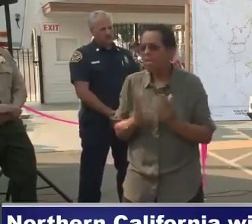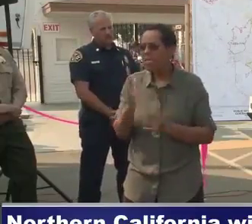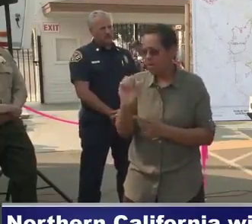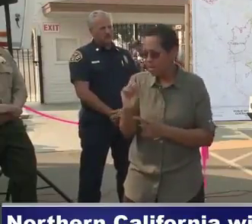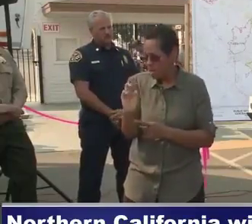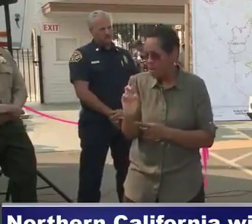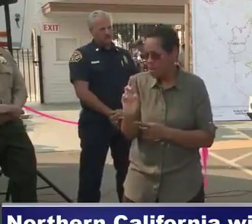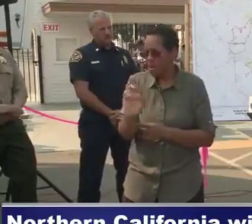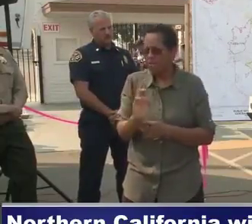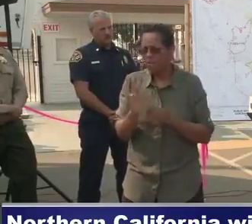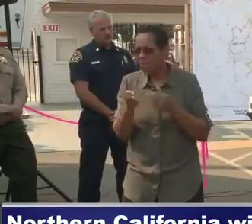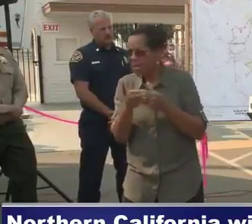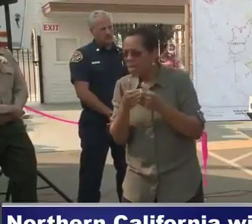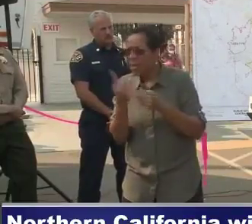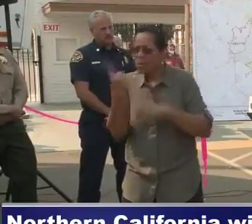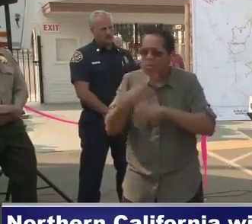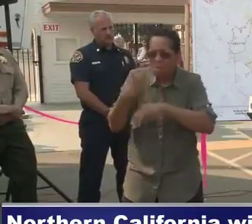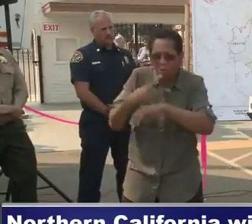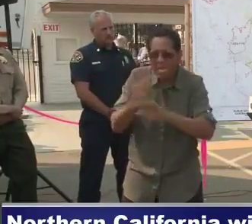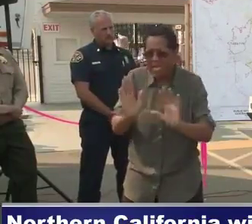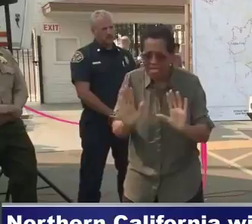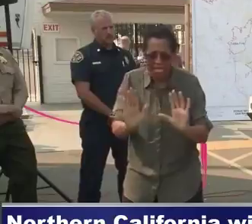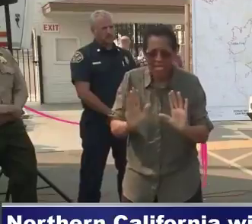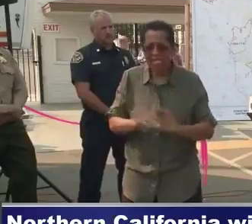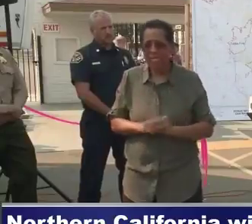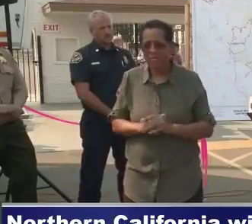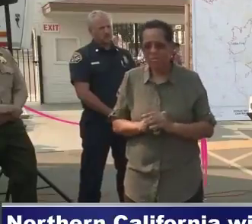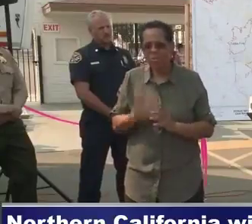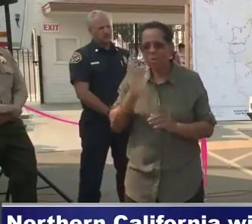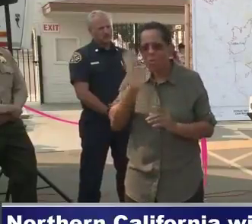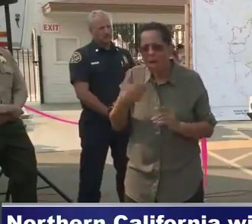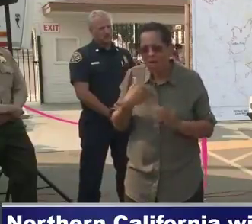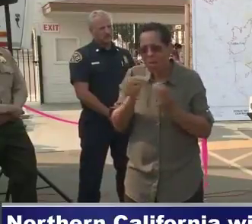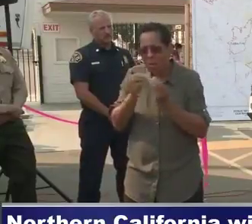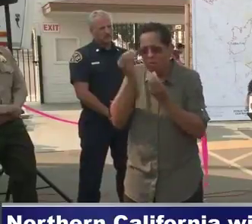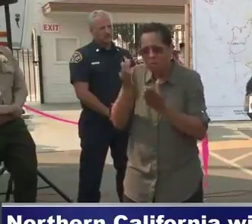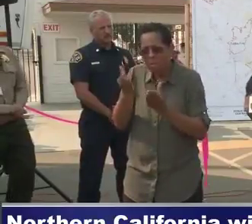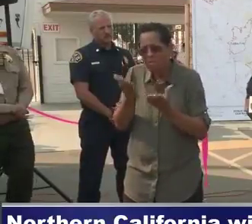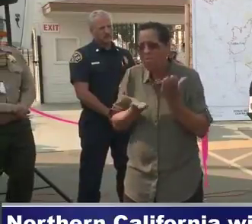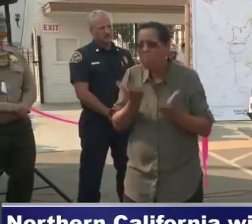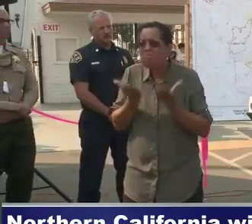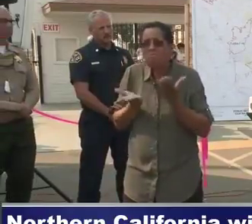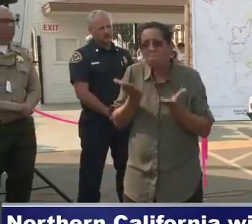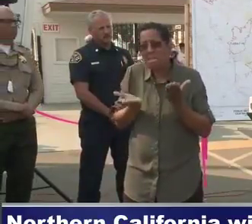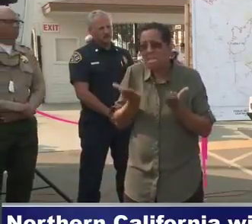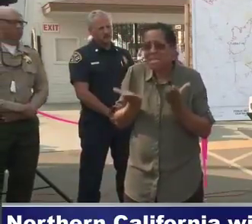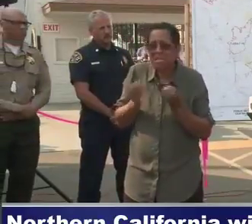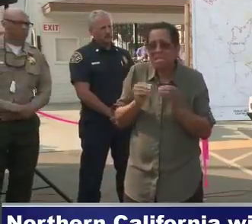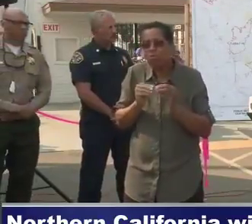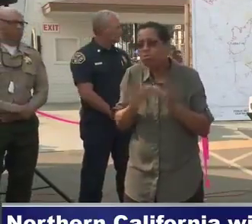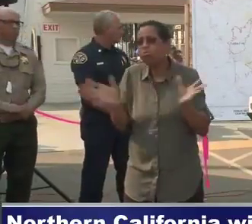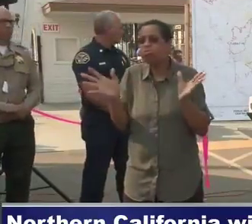the next day or 2. And we'll have more details on that probably in a press release later today.